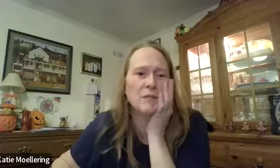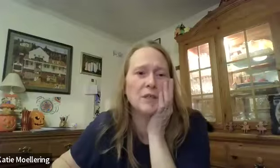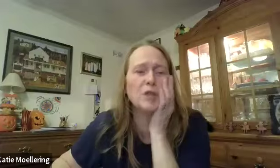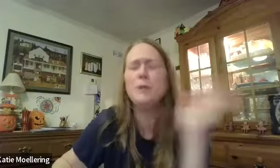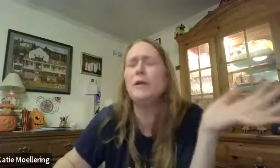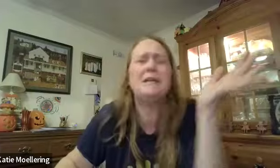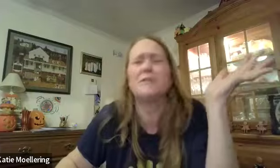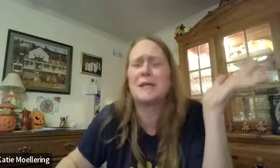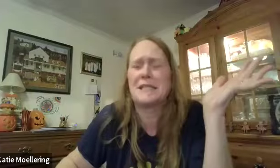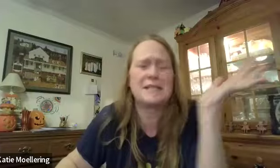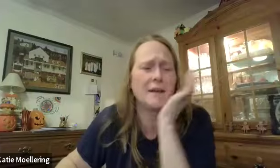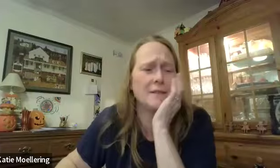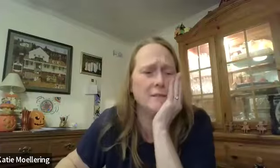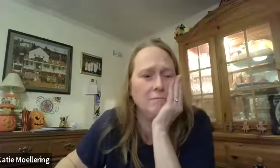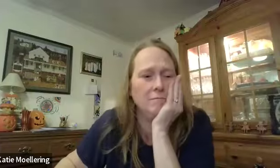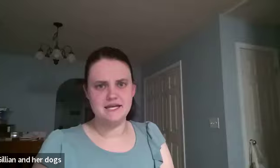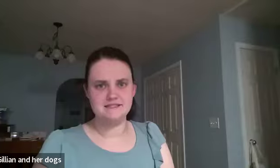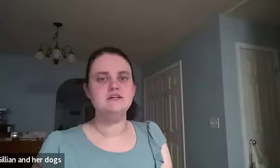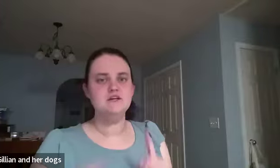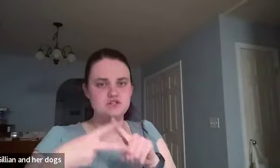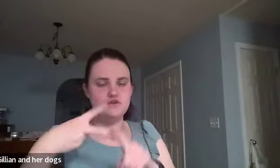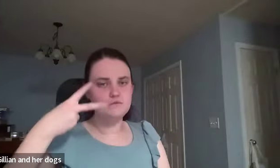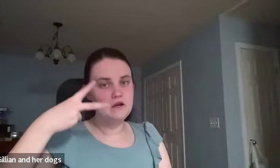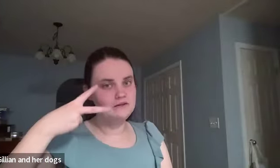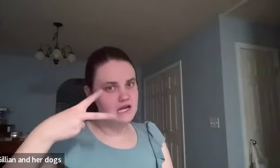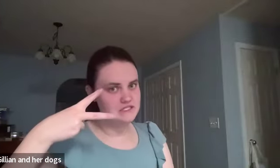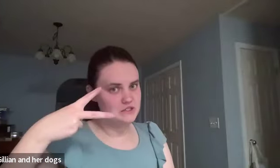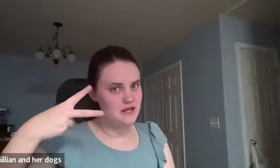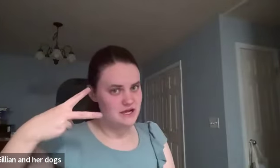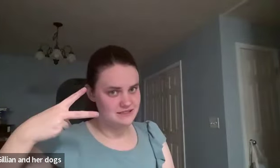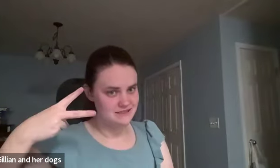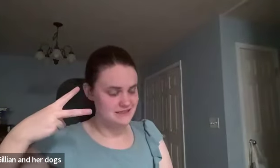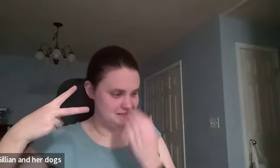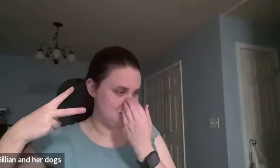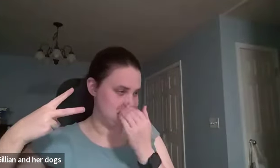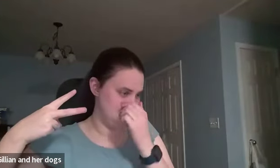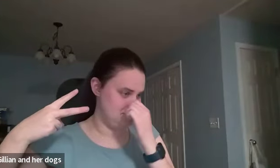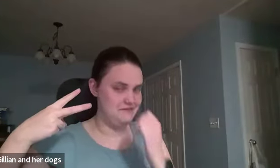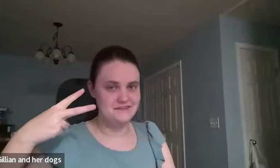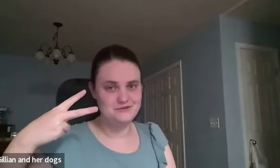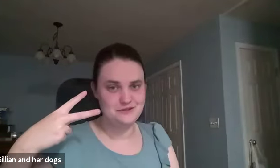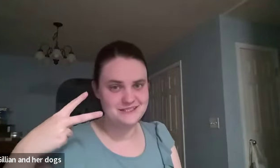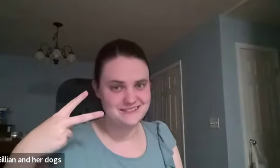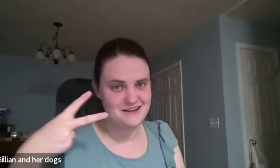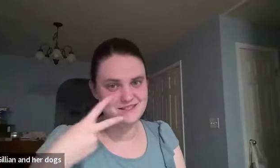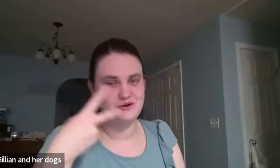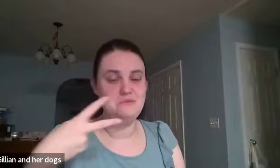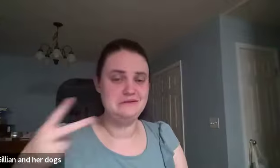of like community phrases, I guess. Yes. So those will be our last two classes. It's crazy to think that this was our sixth class and we're